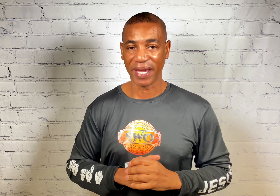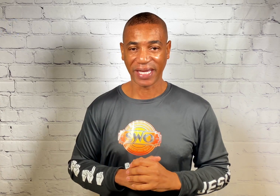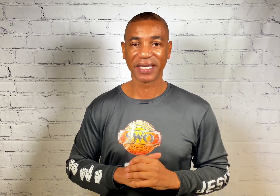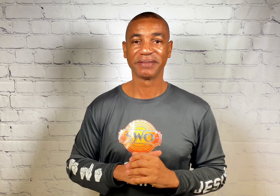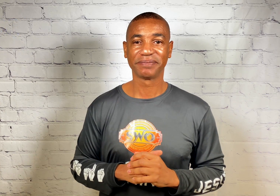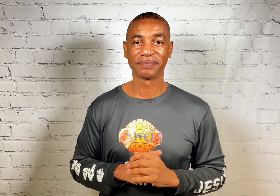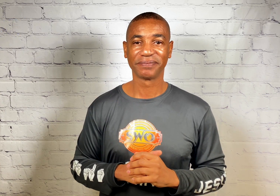bake.